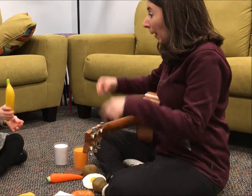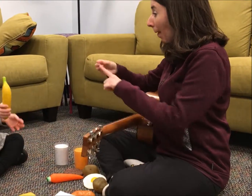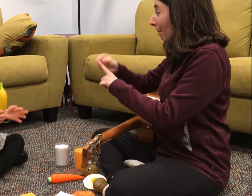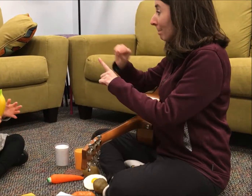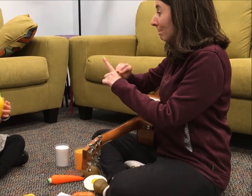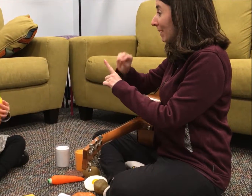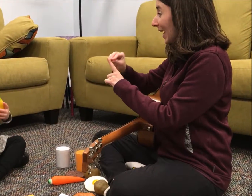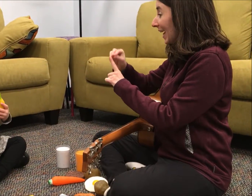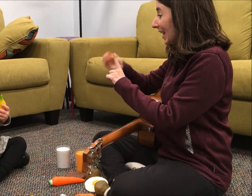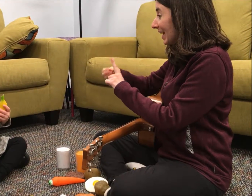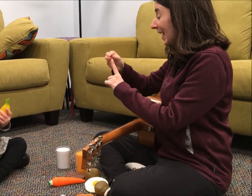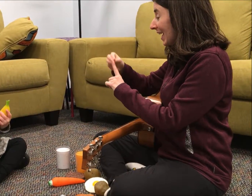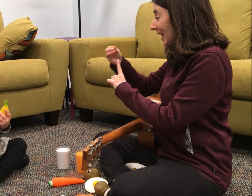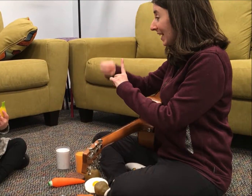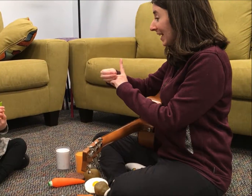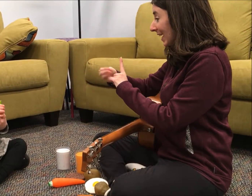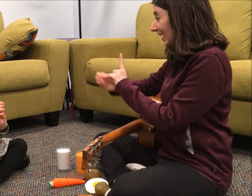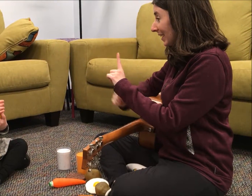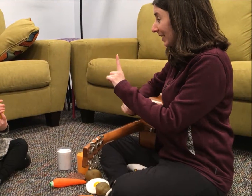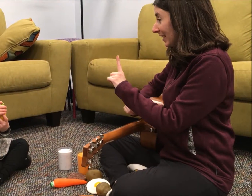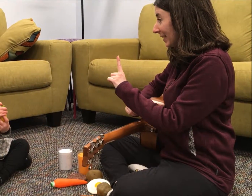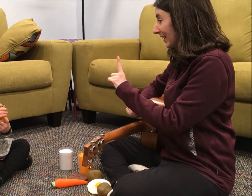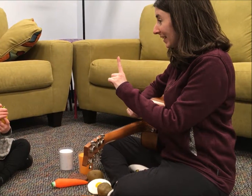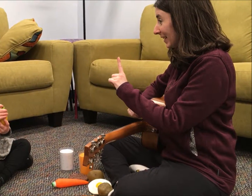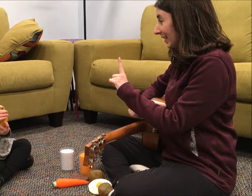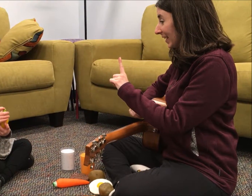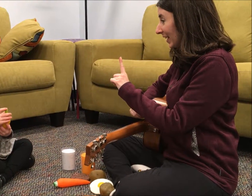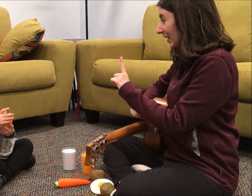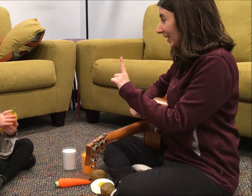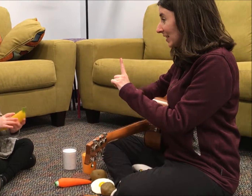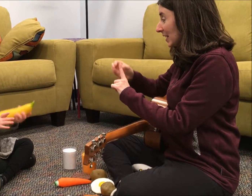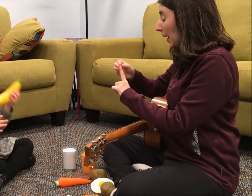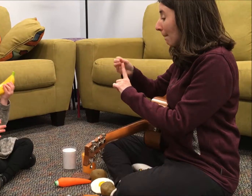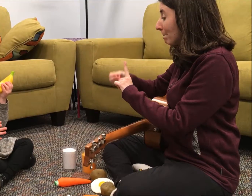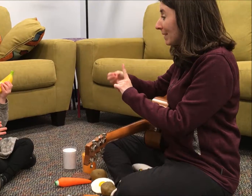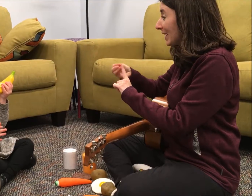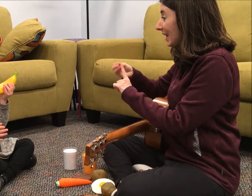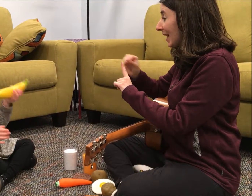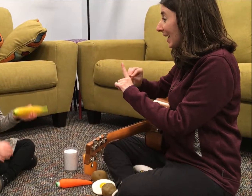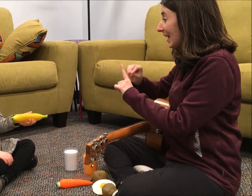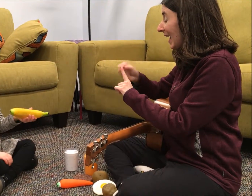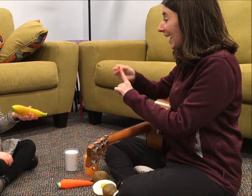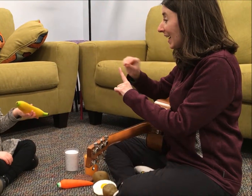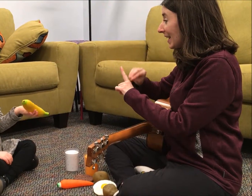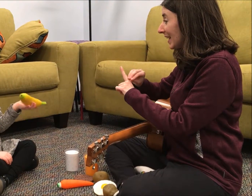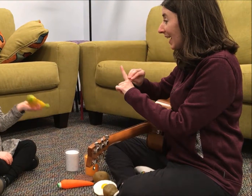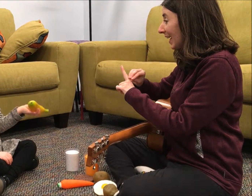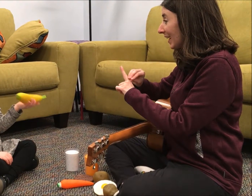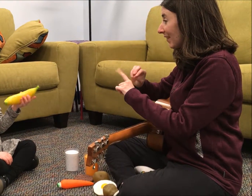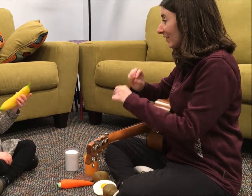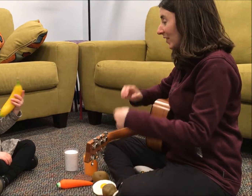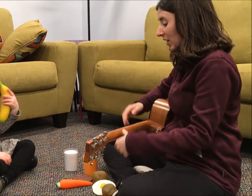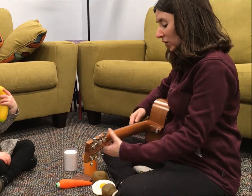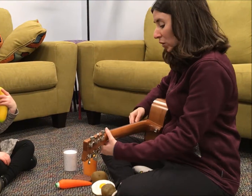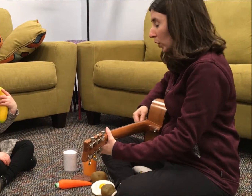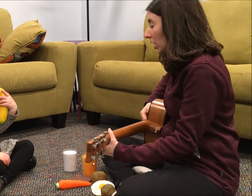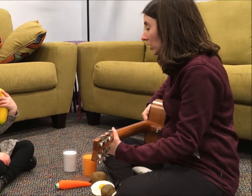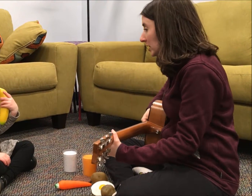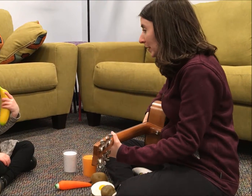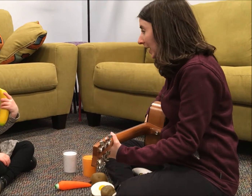do. Banana. You say banana. Very good. What color is the